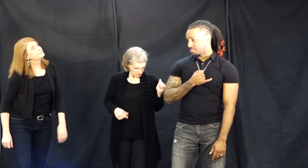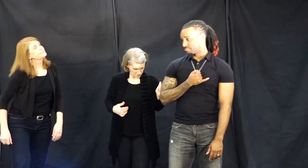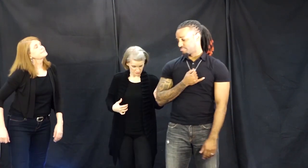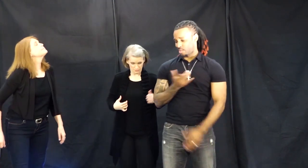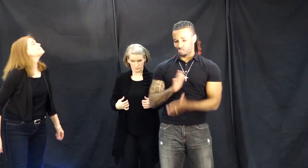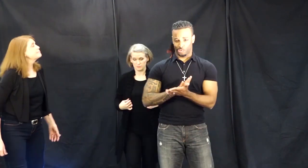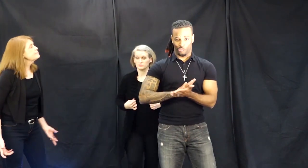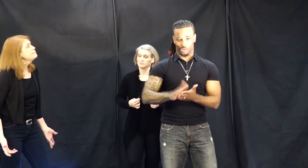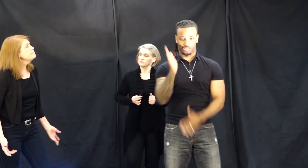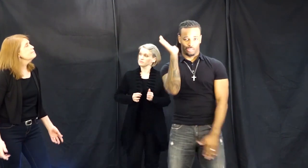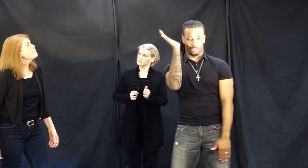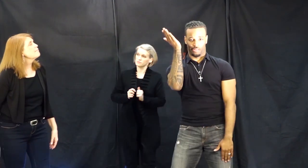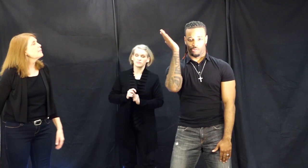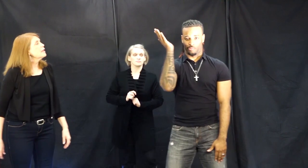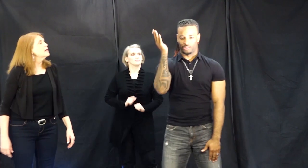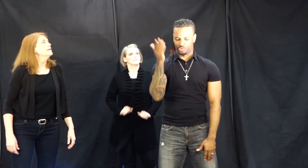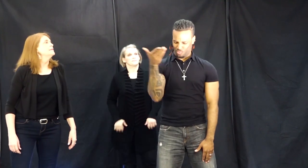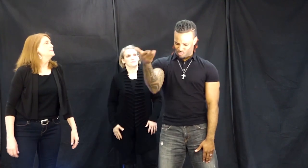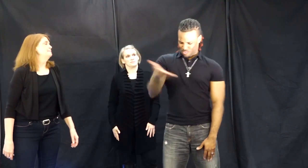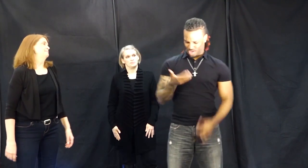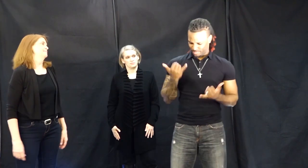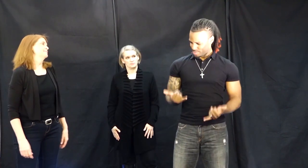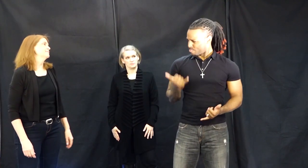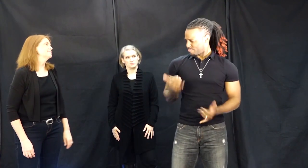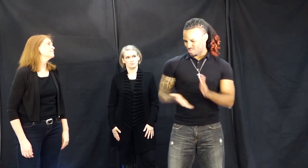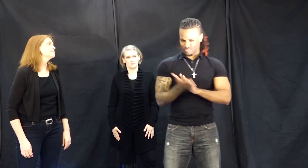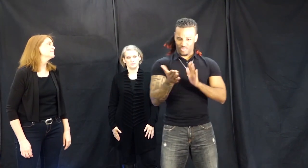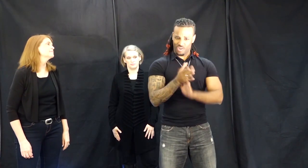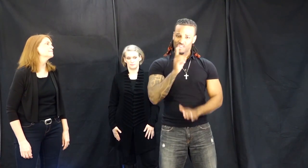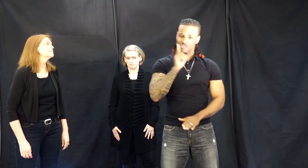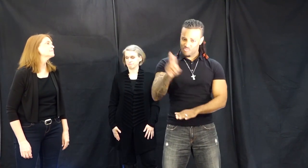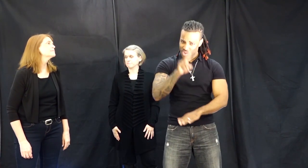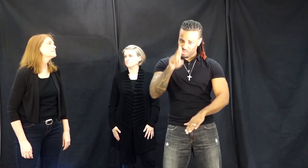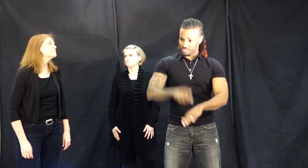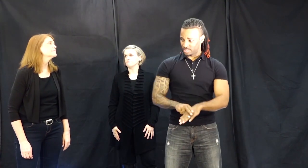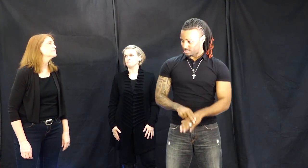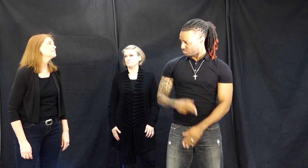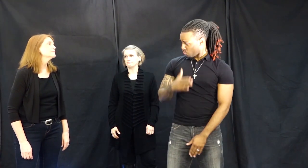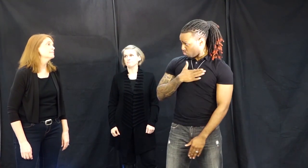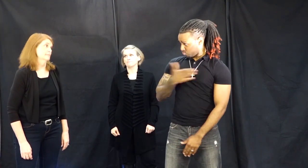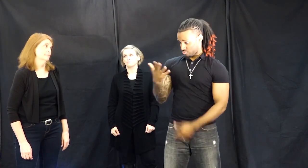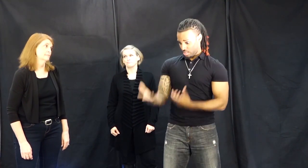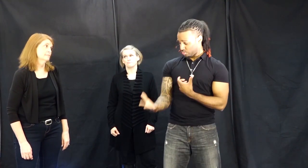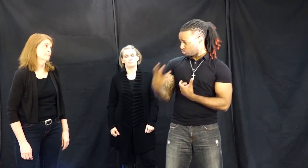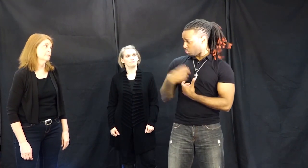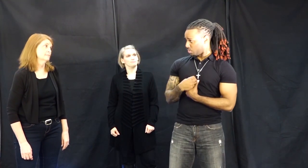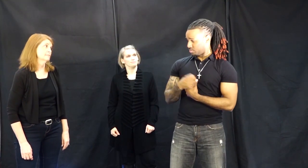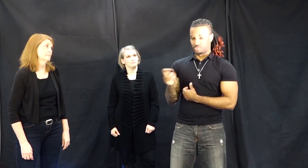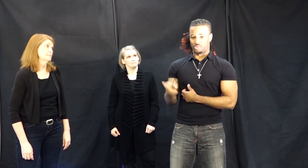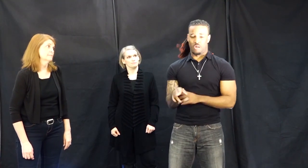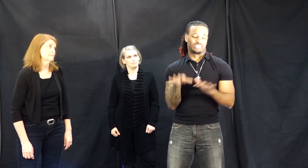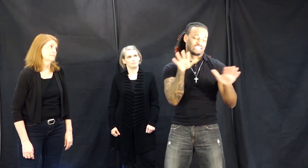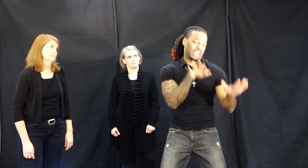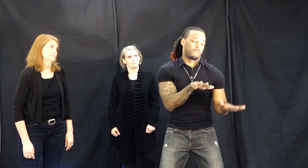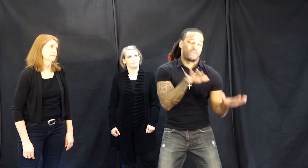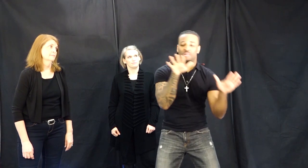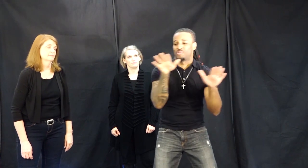Thomas, that was a real nice declaration. Welcome to the present, we're running a real nation. Would you like to join us? Or staying mellow,